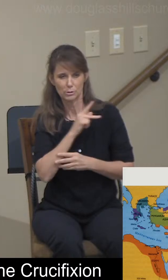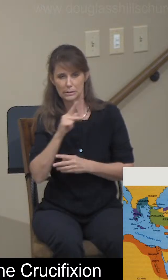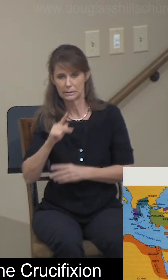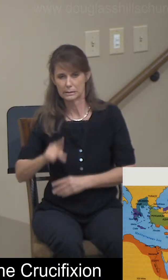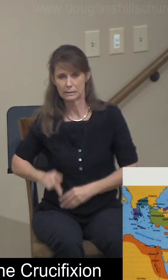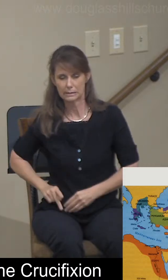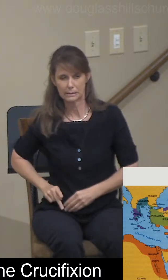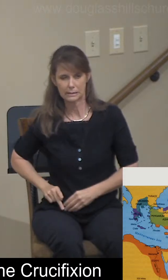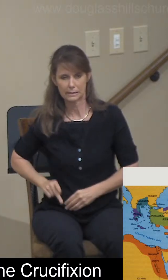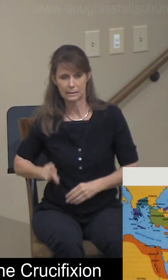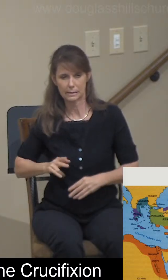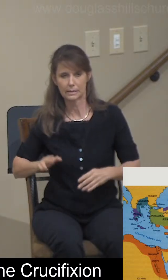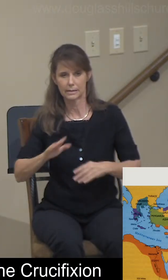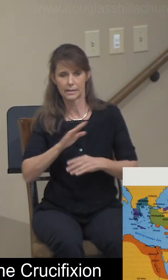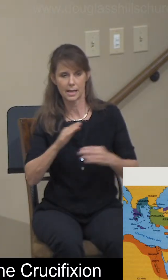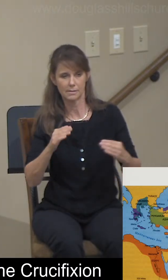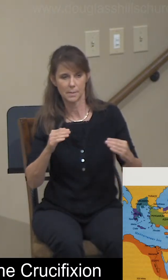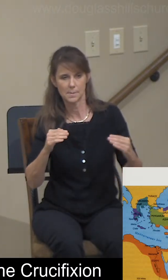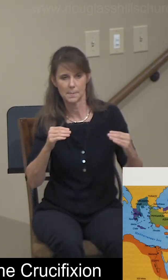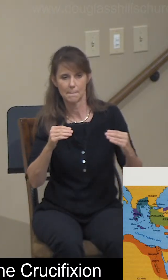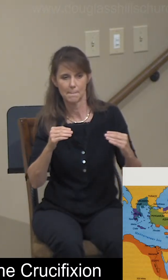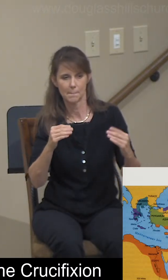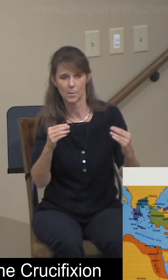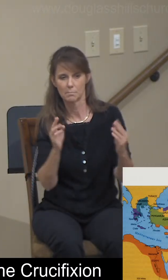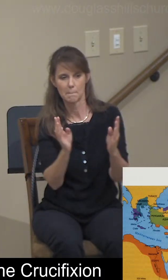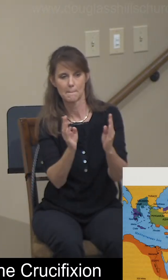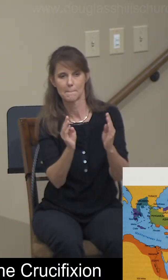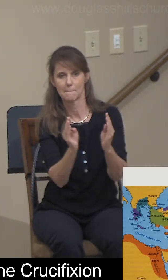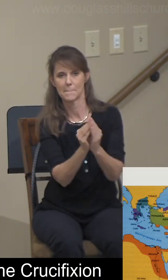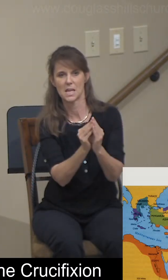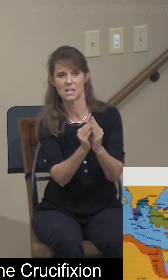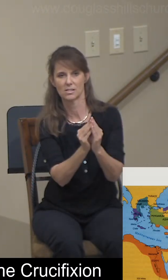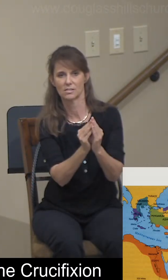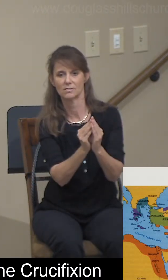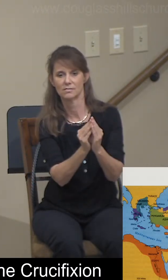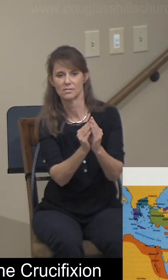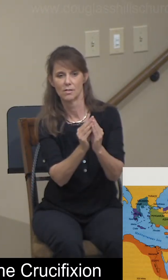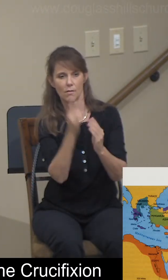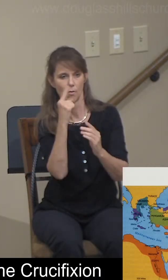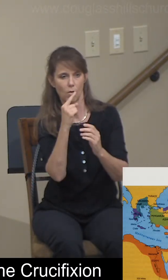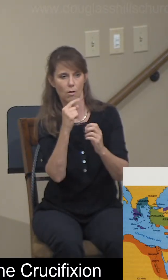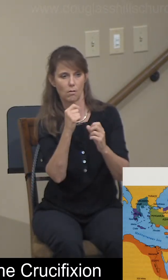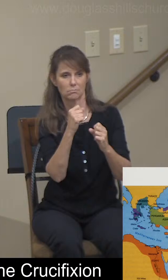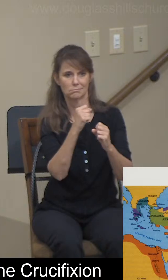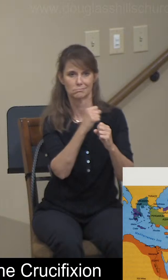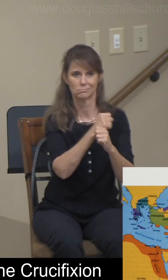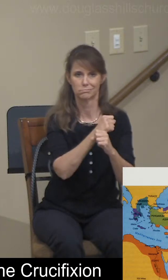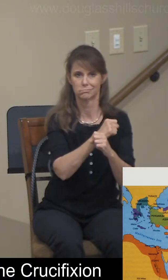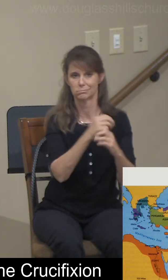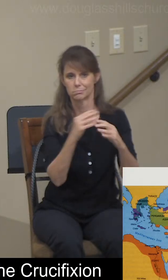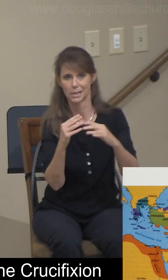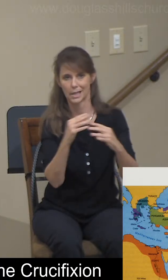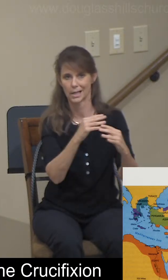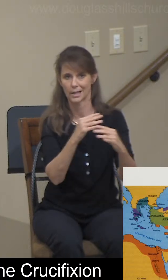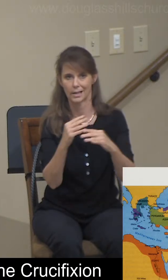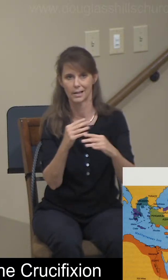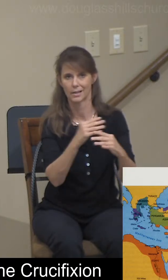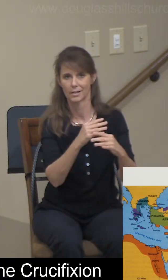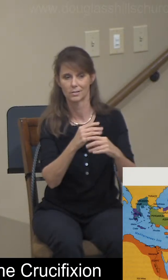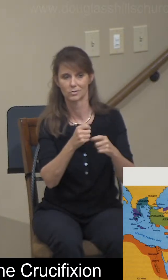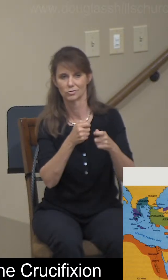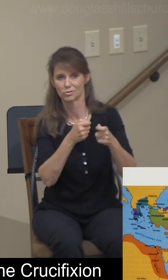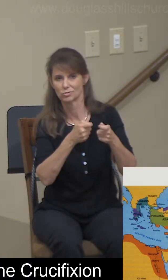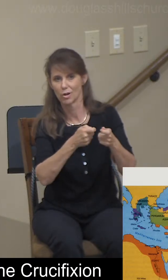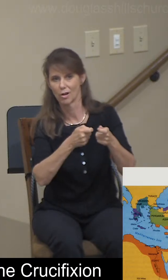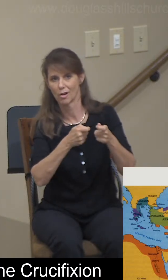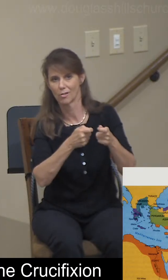one another to battle it out for control of this crossroads, not because they were particularly fond of Judea or particularly